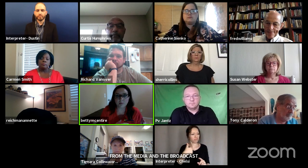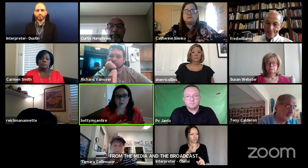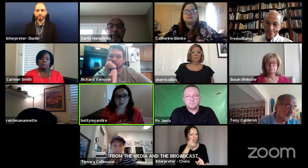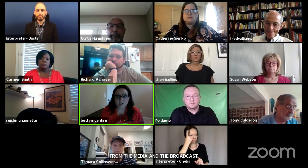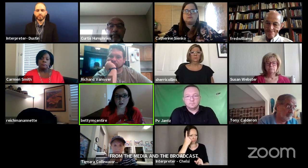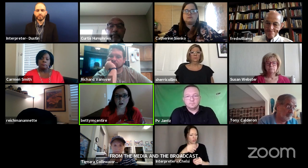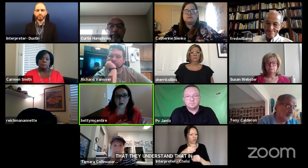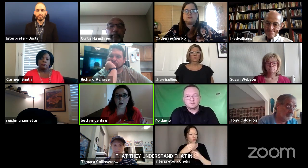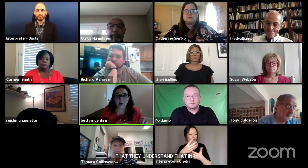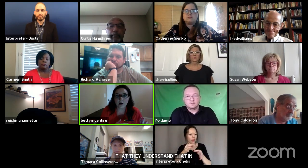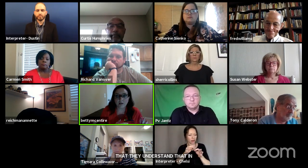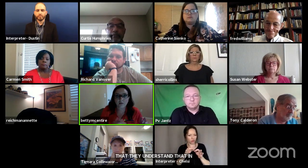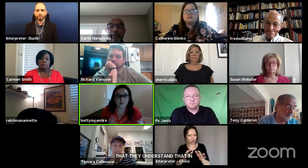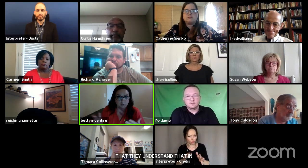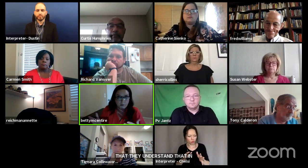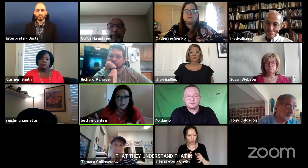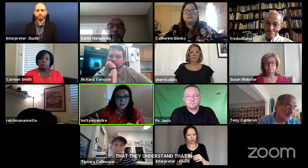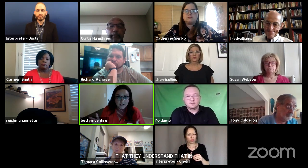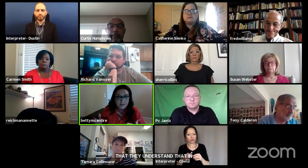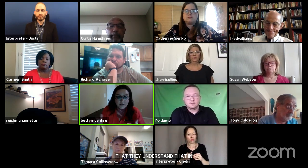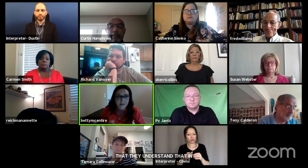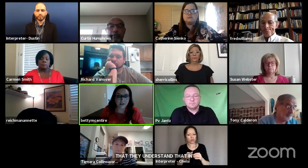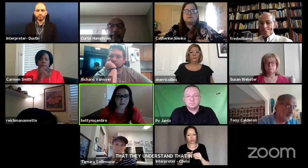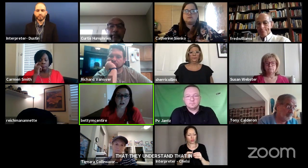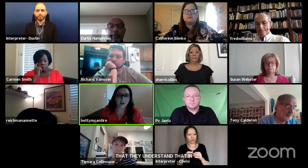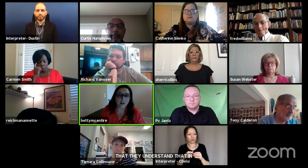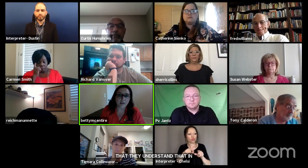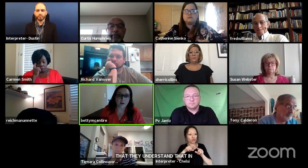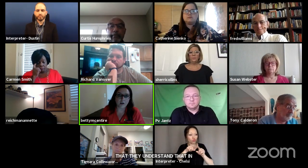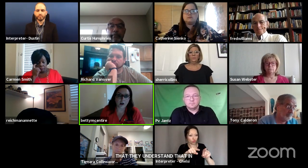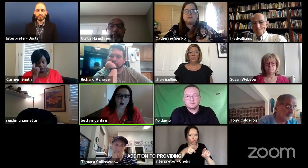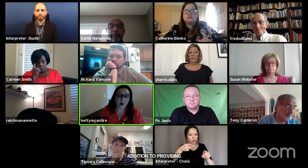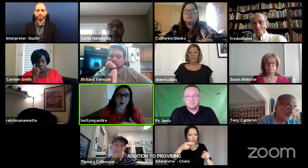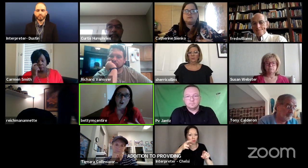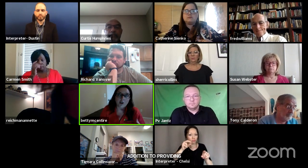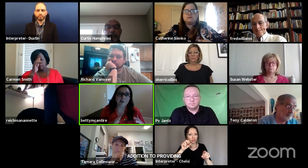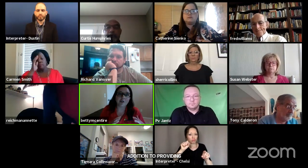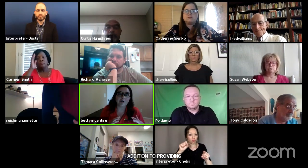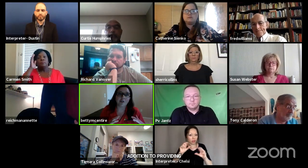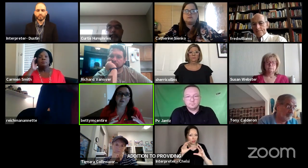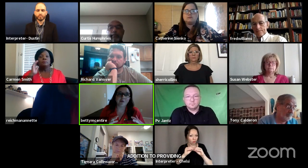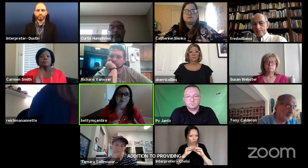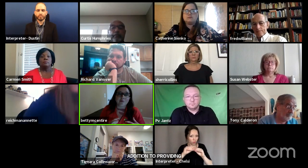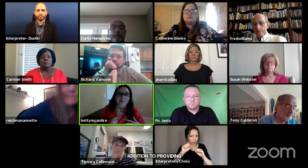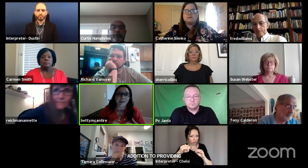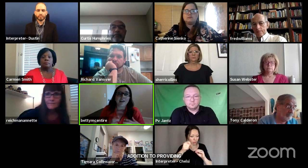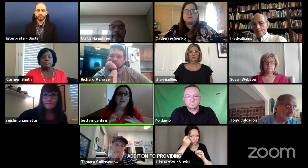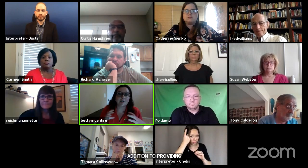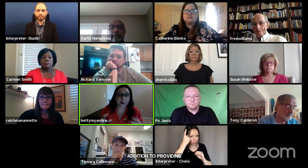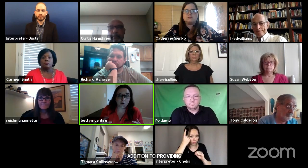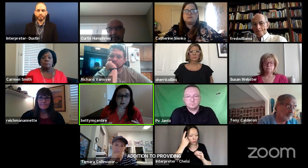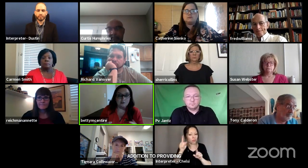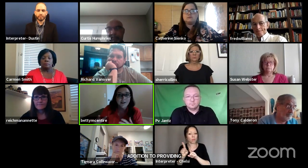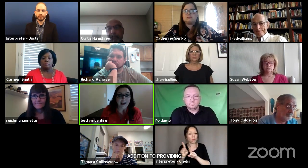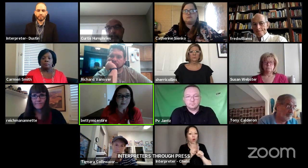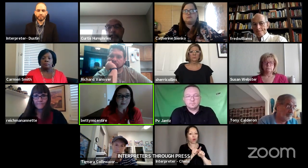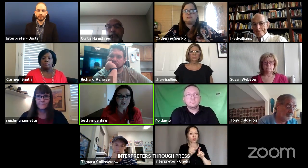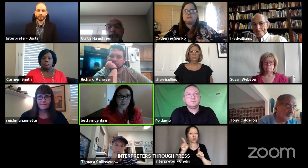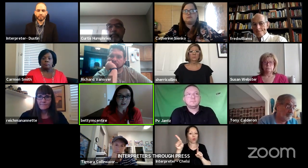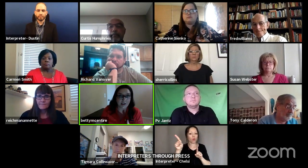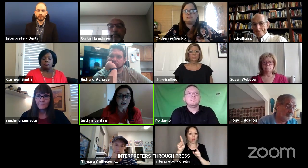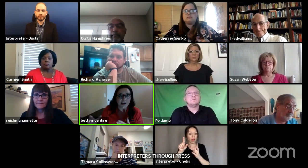providing interpreters through press conferences, there are taking note of